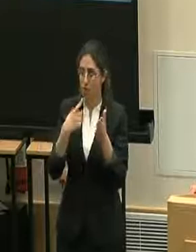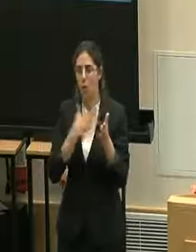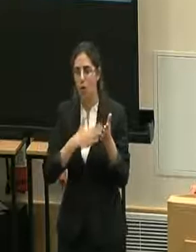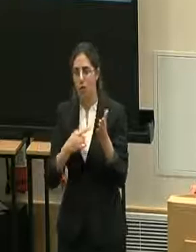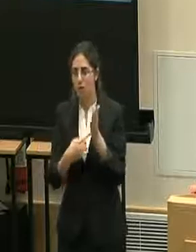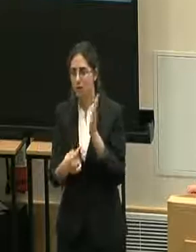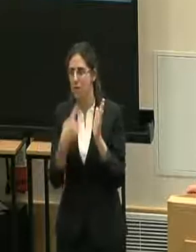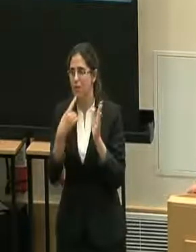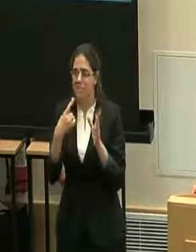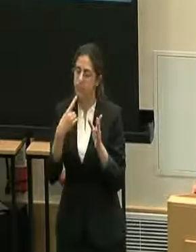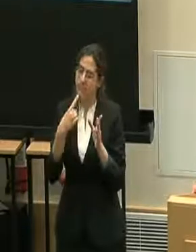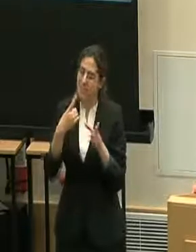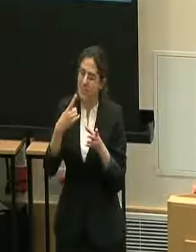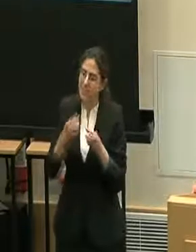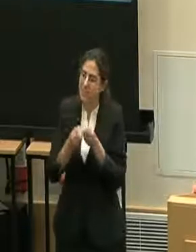never expressed.